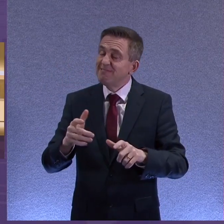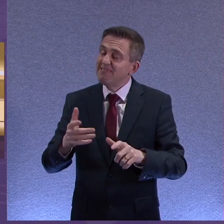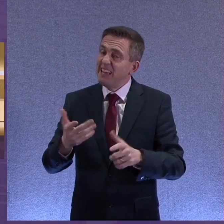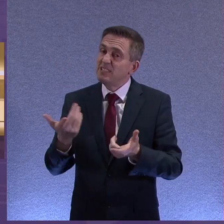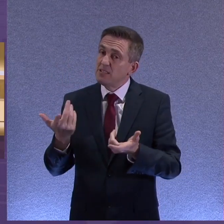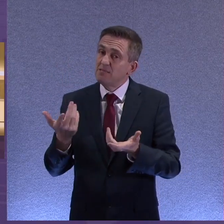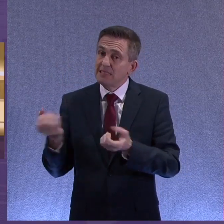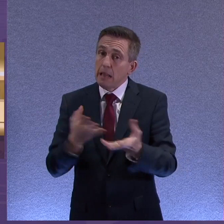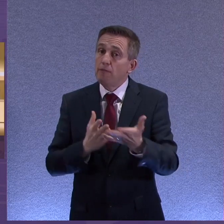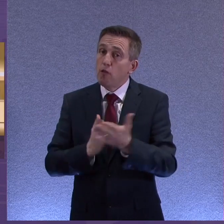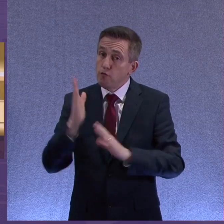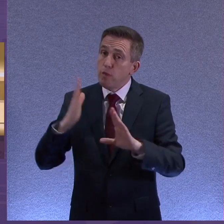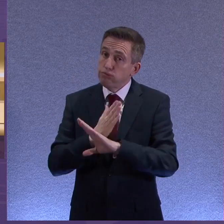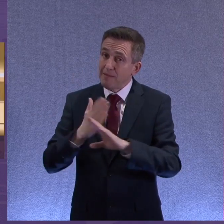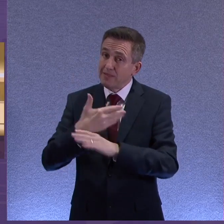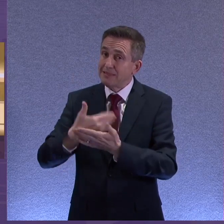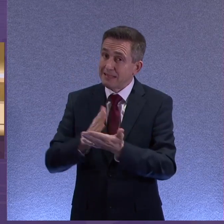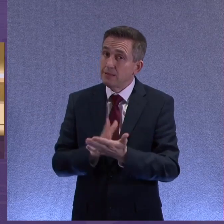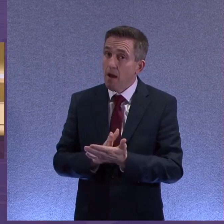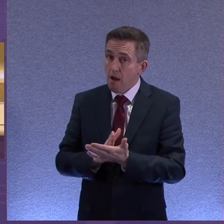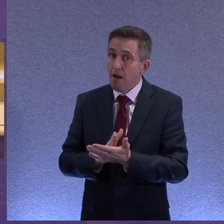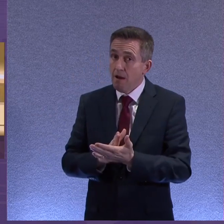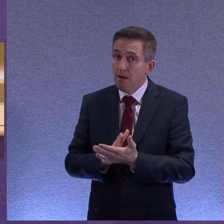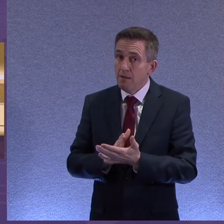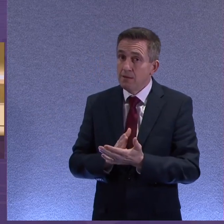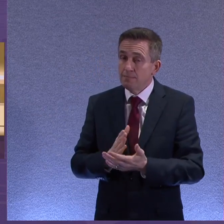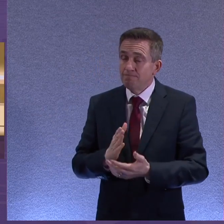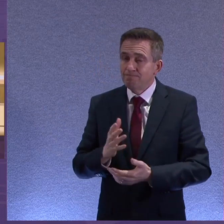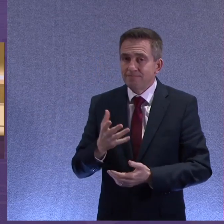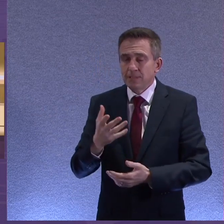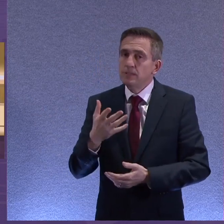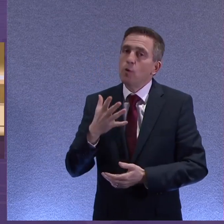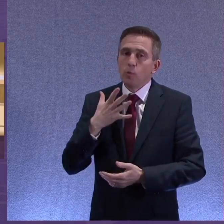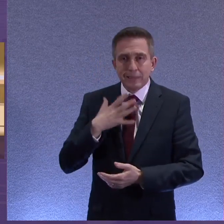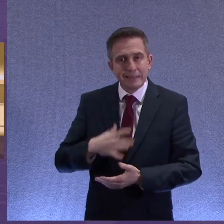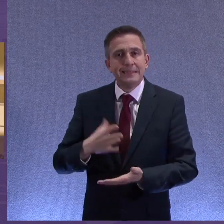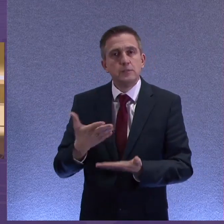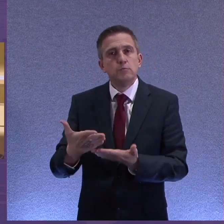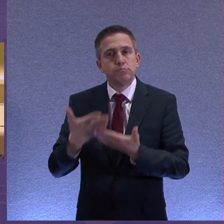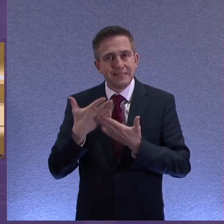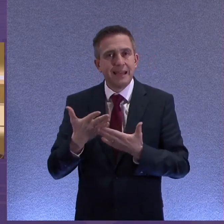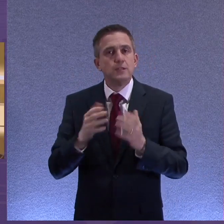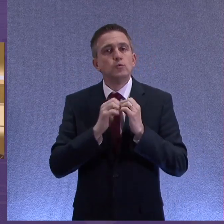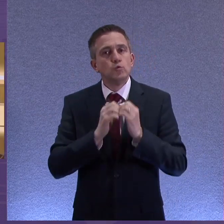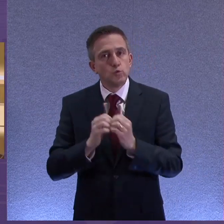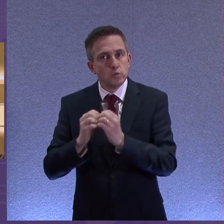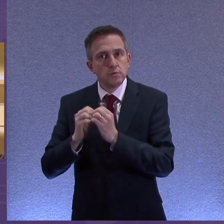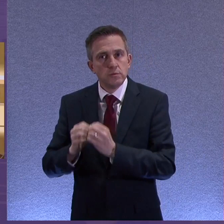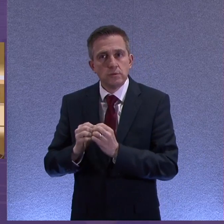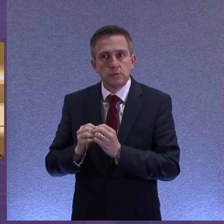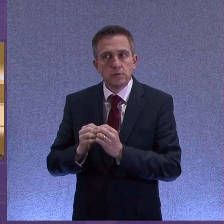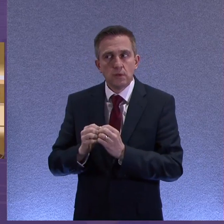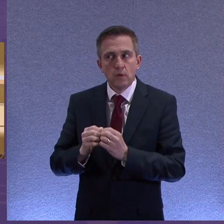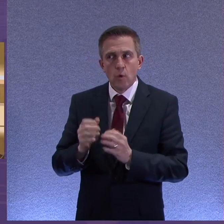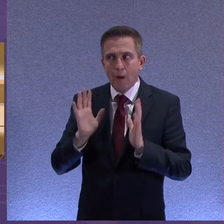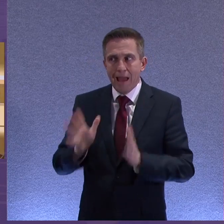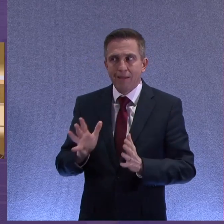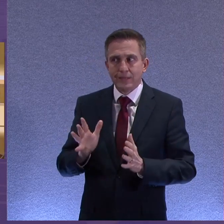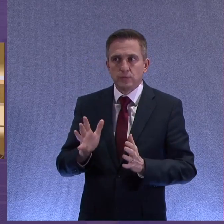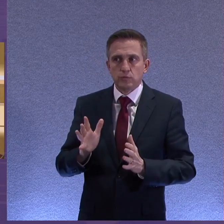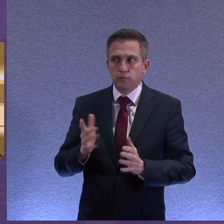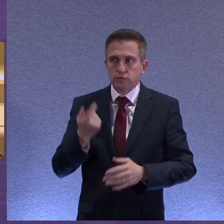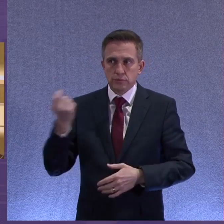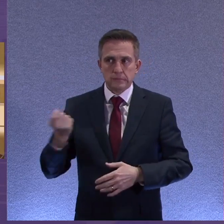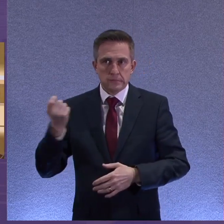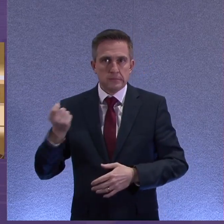sector, and obviously we are trying to work to protect the interests of students who are facing increased costs as a consequence